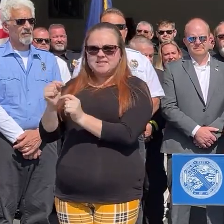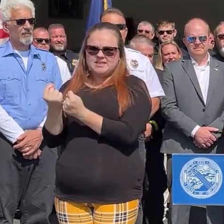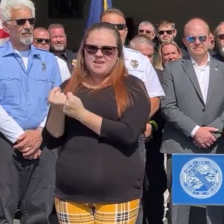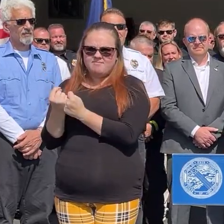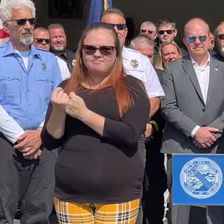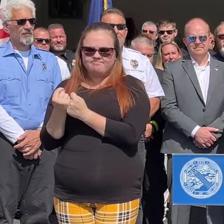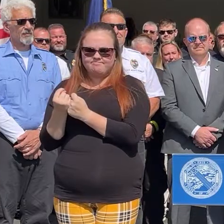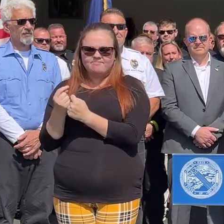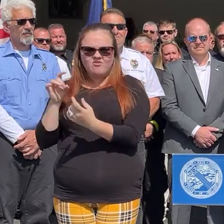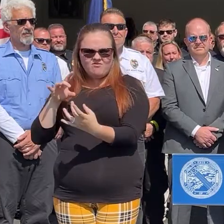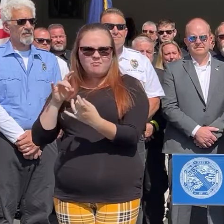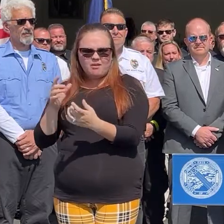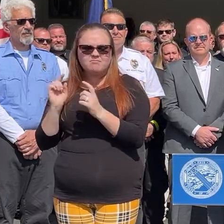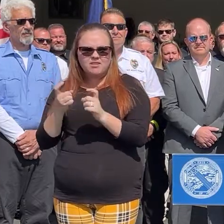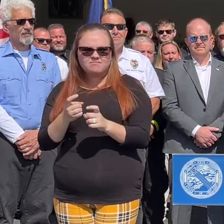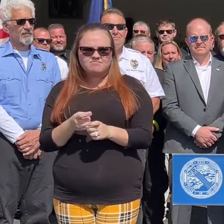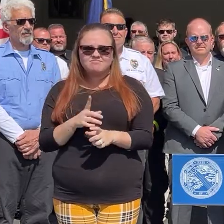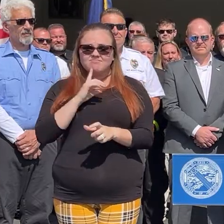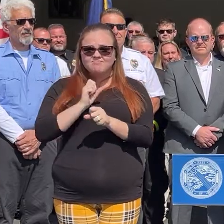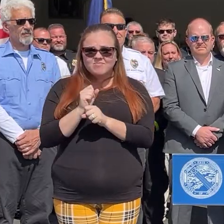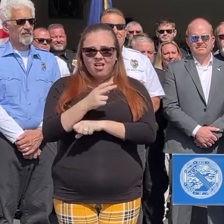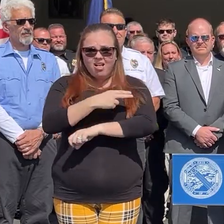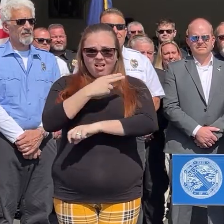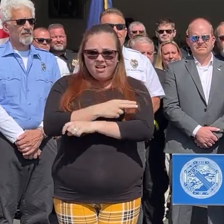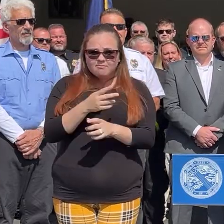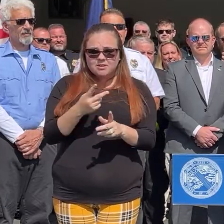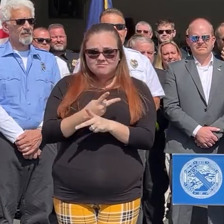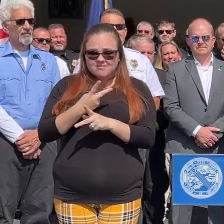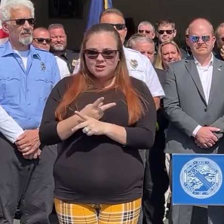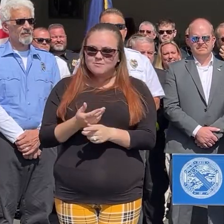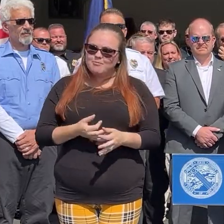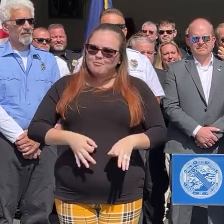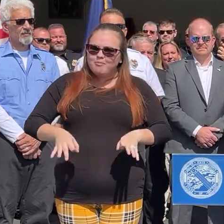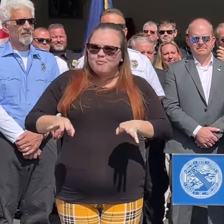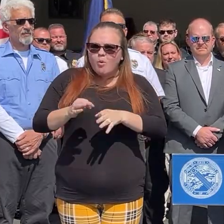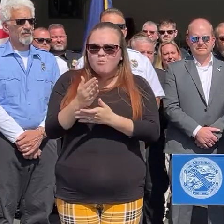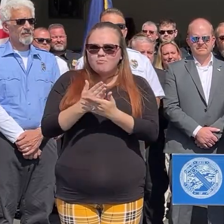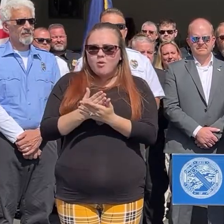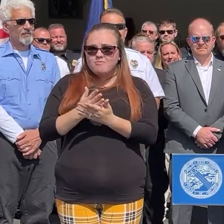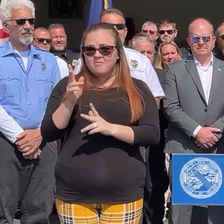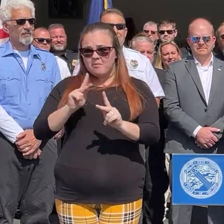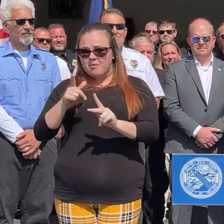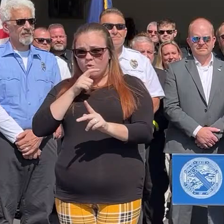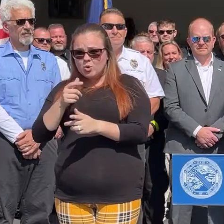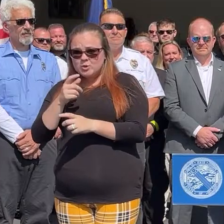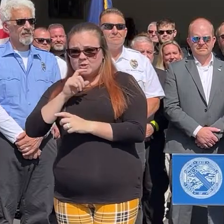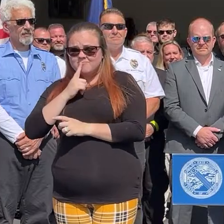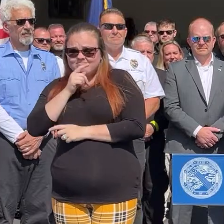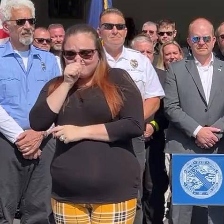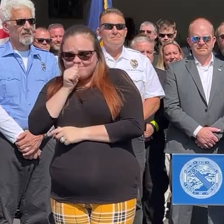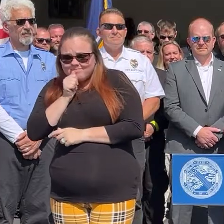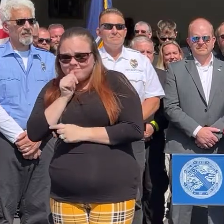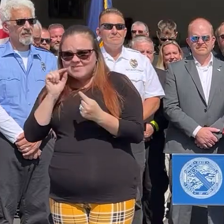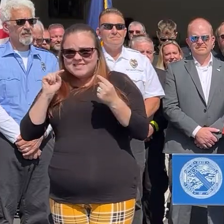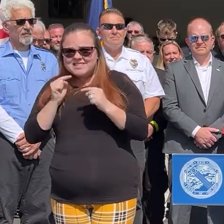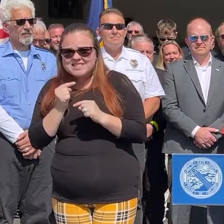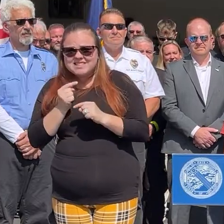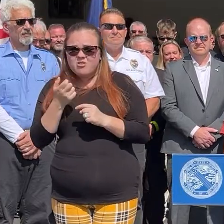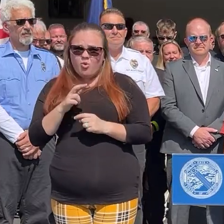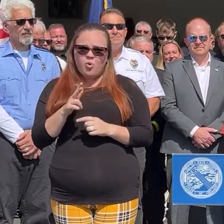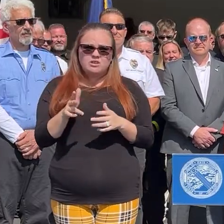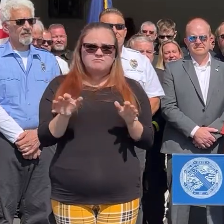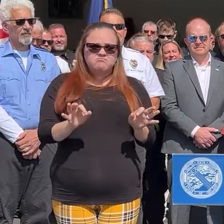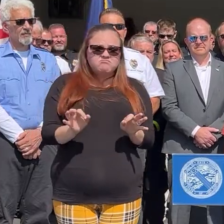Quality, responsive pre-hospital medical care is an important step to make sure people who suffer from a serious injury or acute